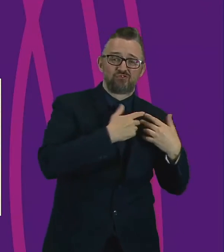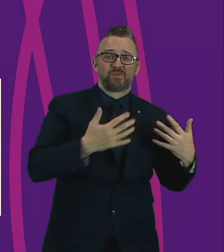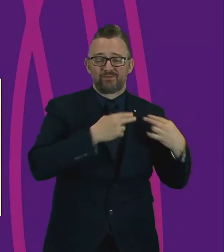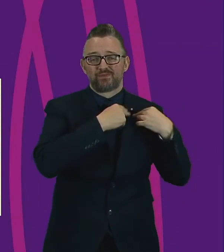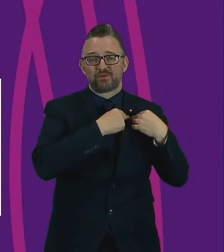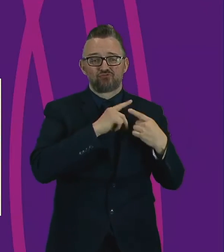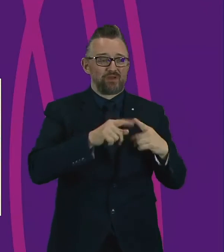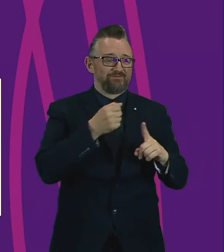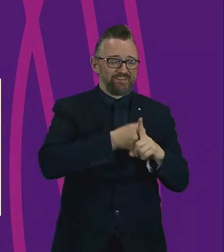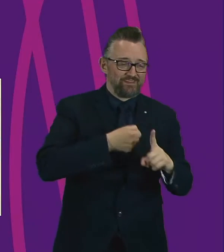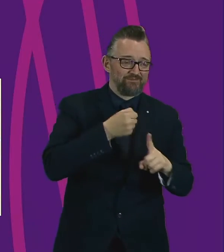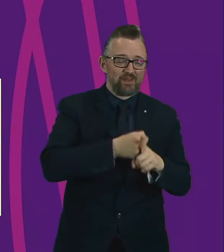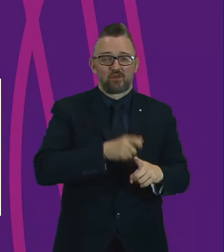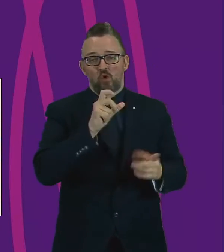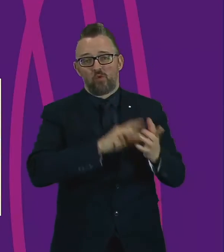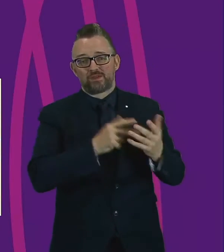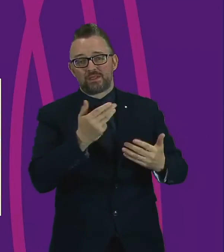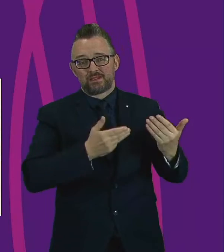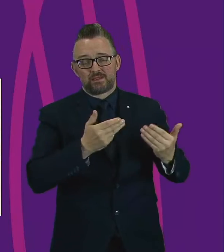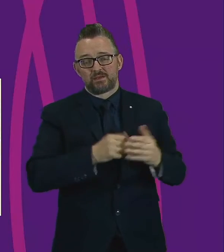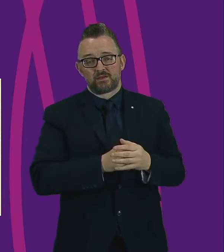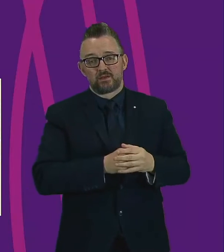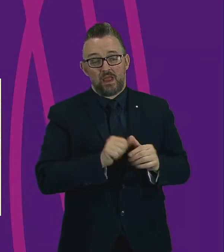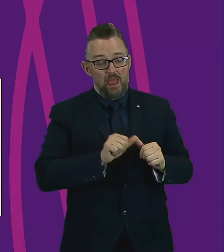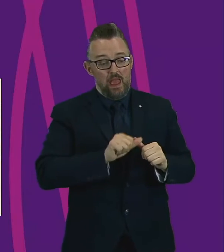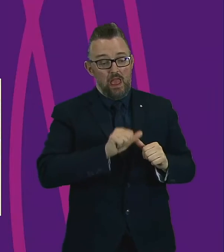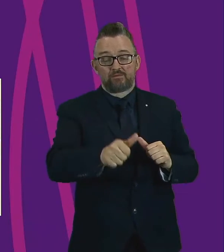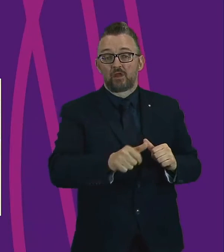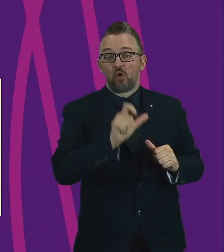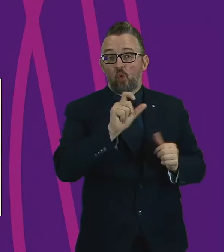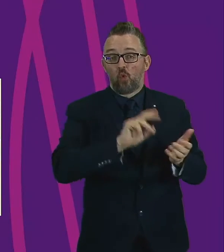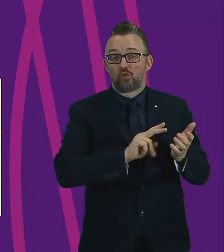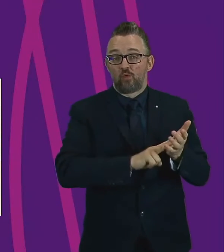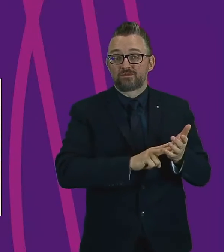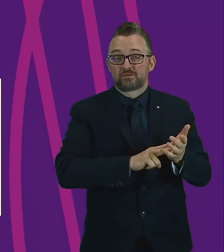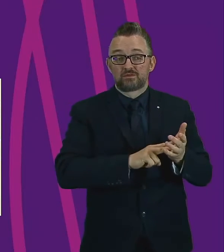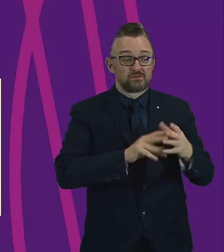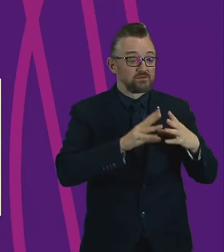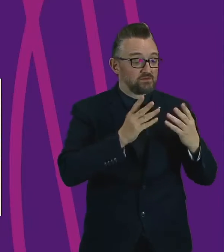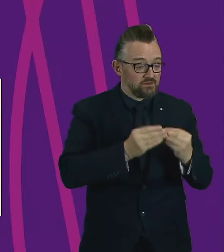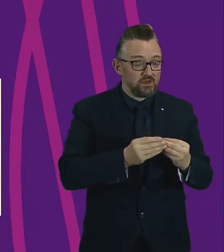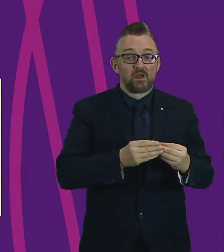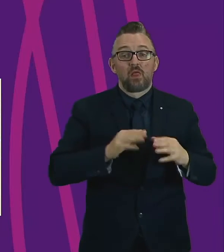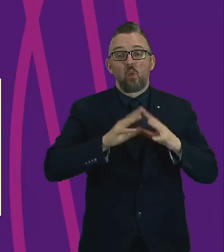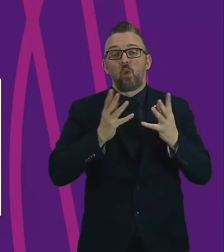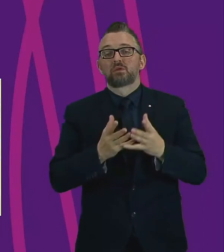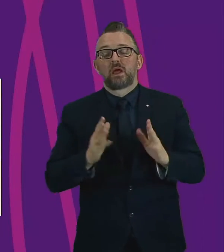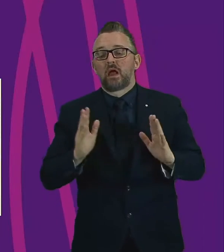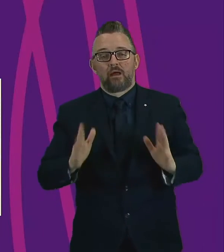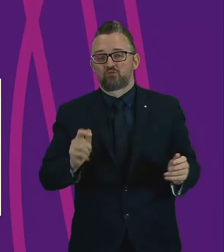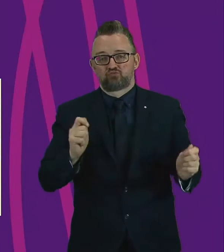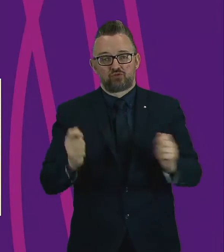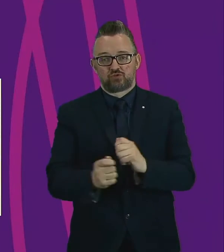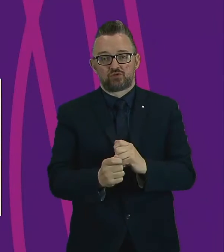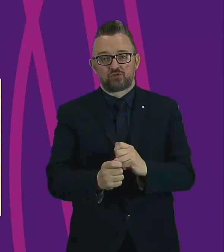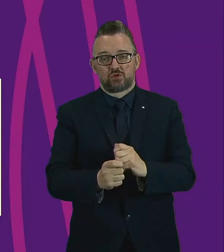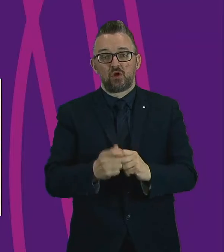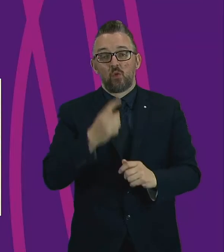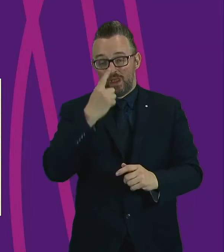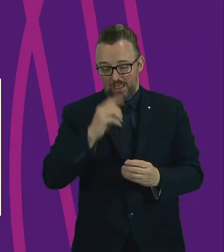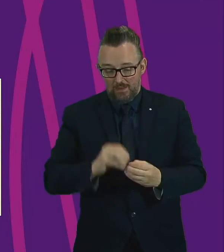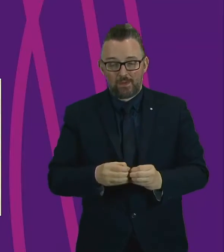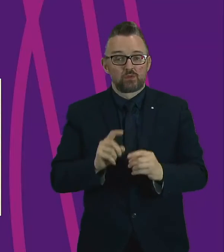fighting COVID-19. The post-COVID world must be different, and there is an opportunity to create a fair economy,